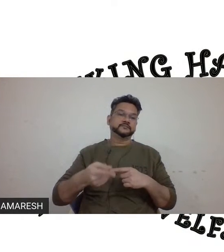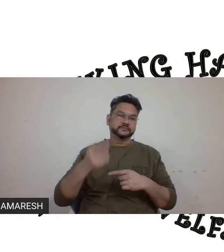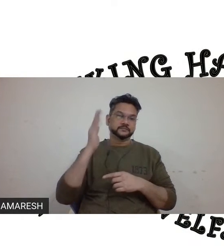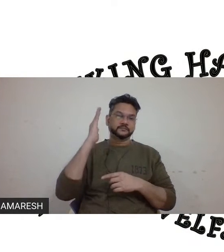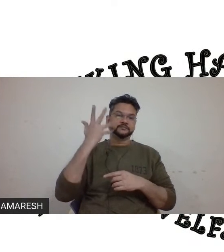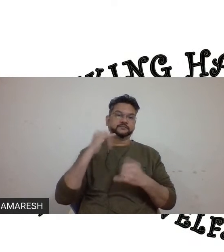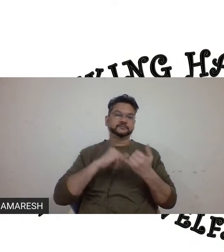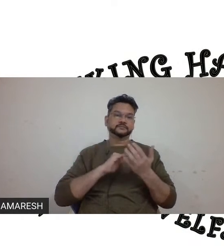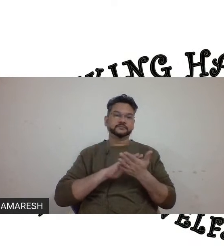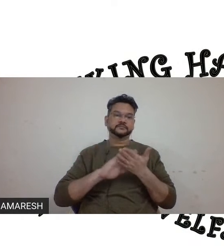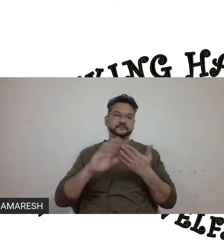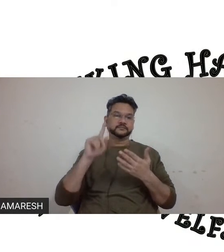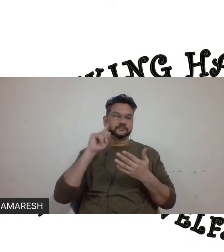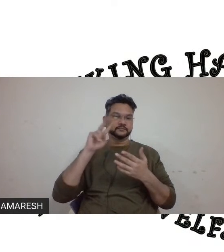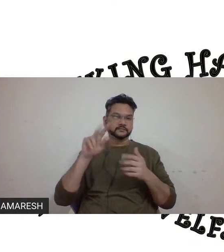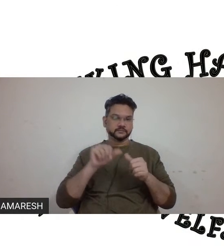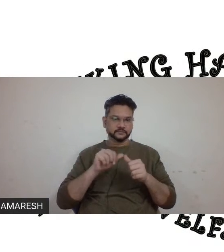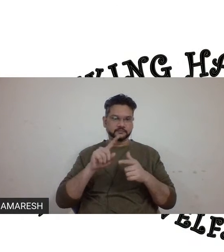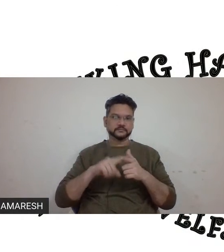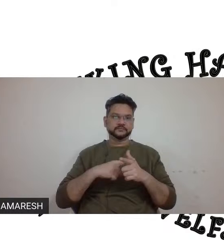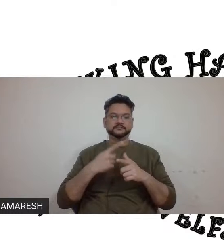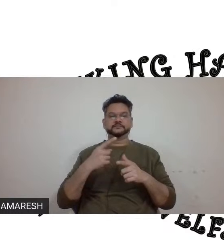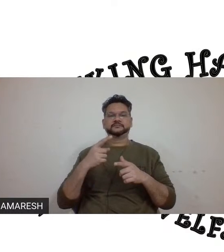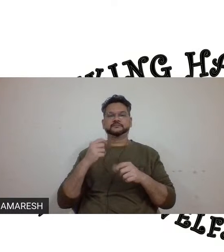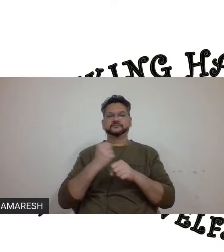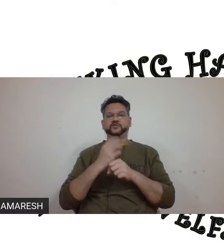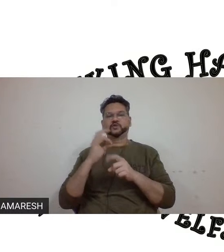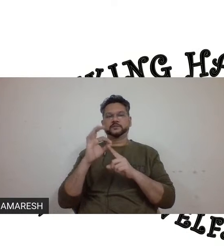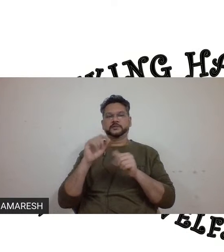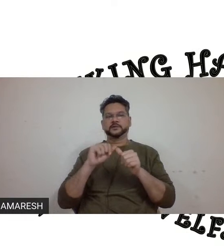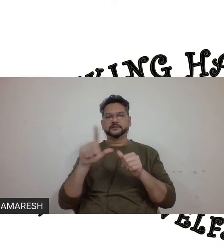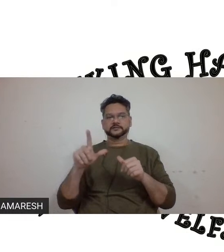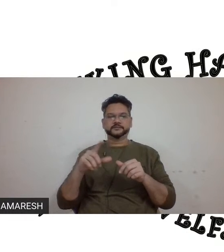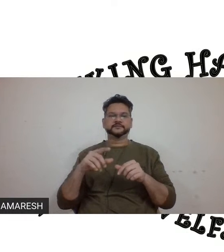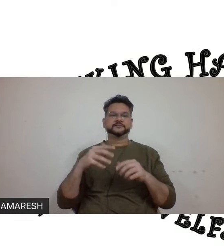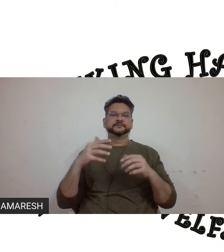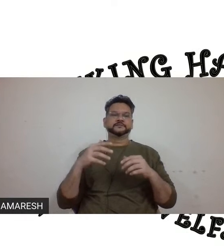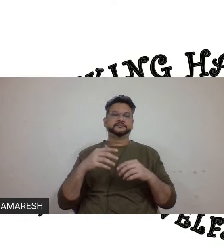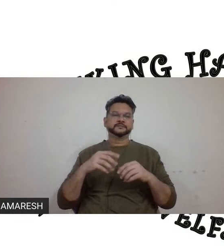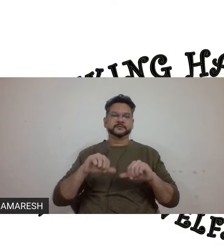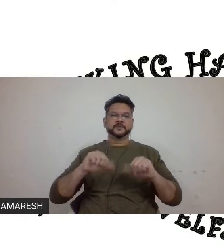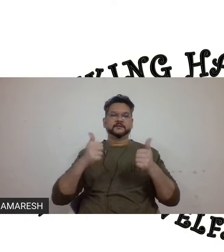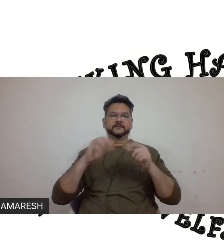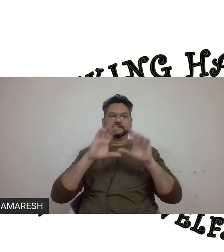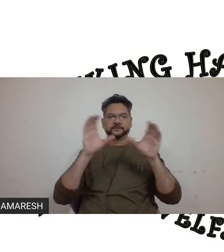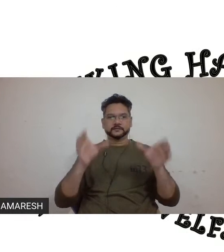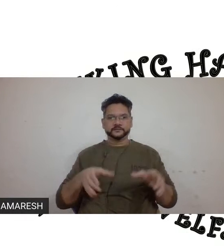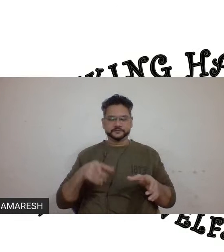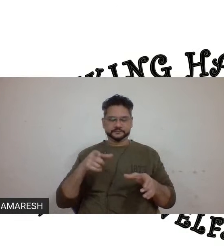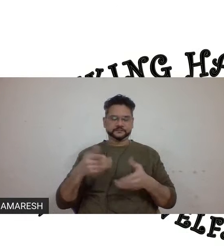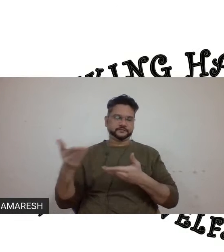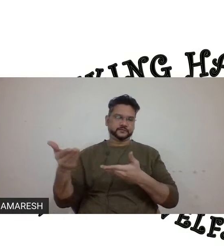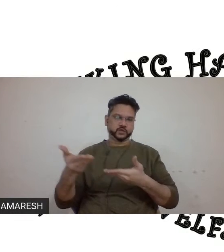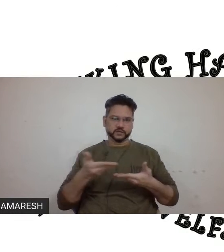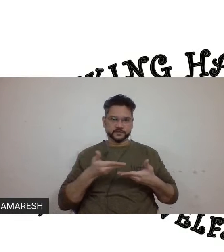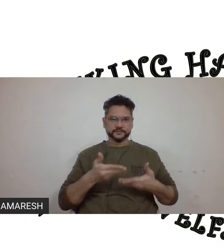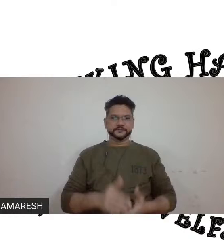Jayagopal, Founder Chairman, Win Vinyan Foundation. Please welcome, sir.